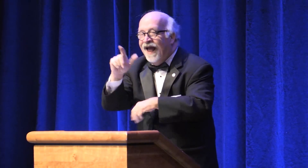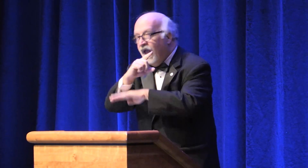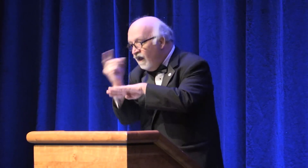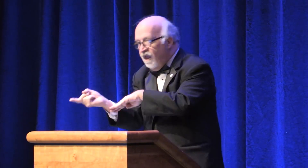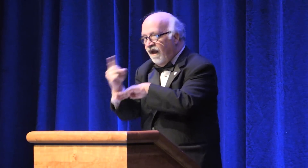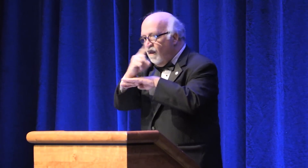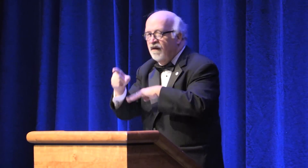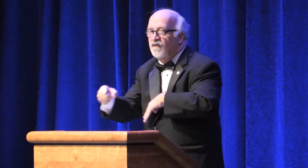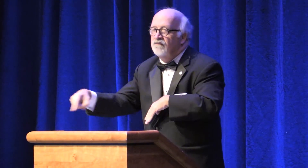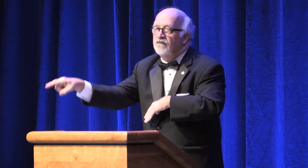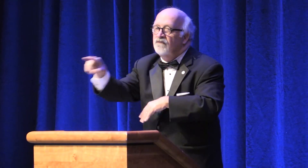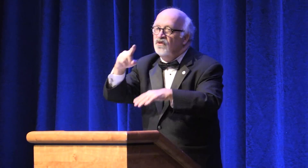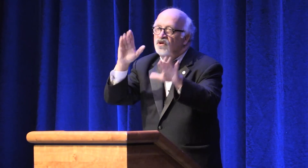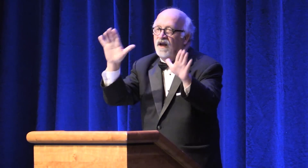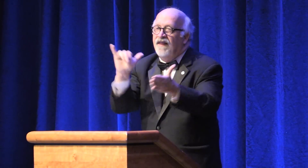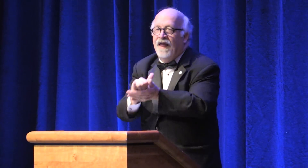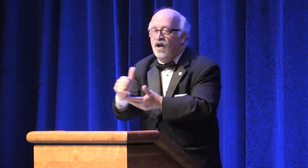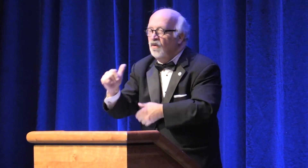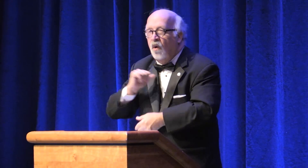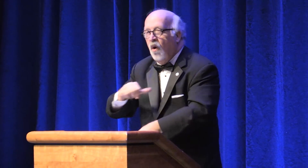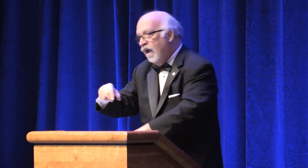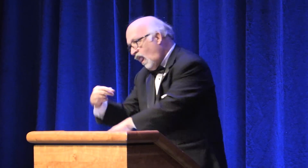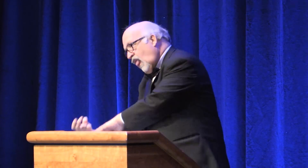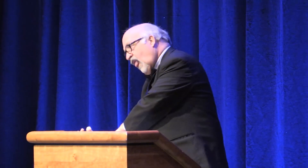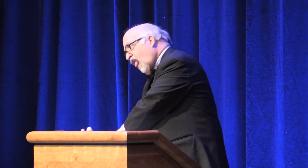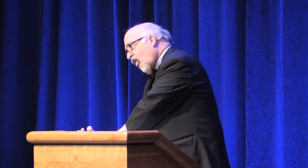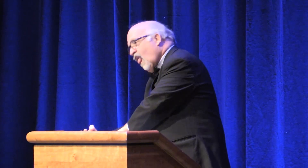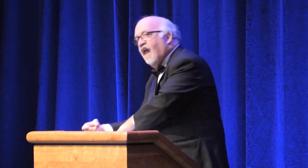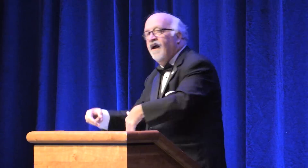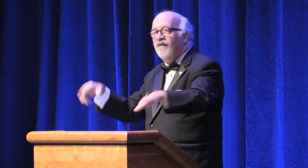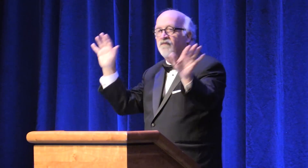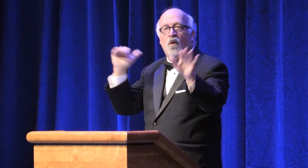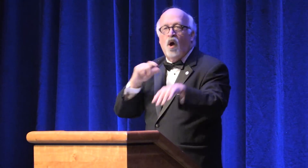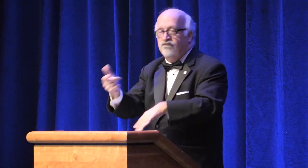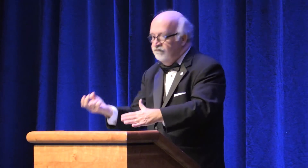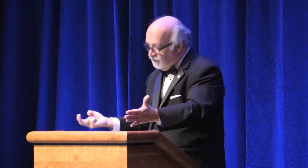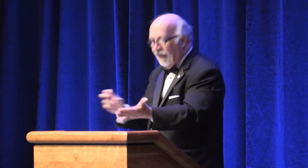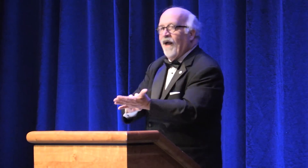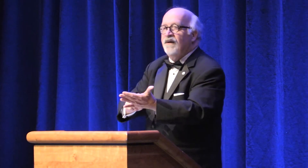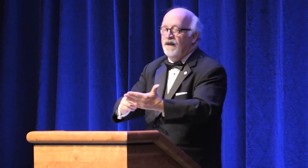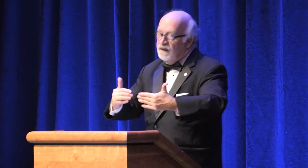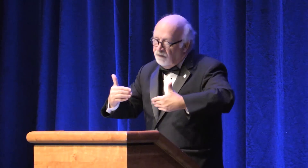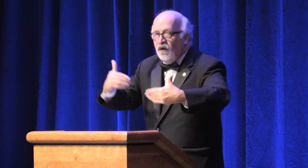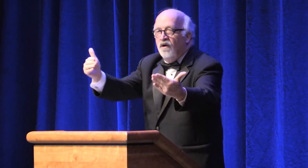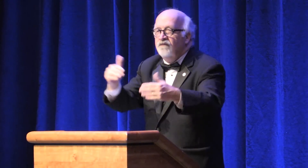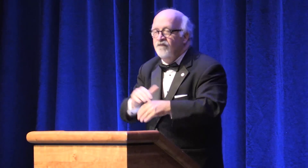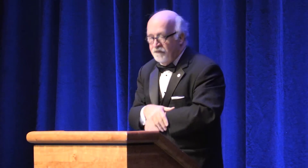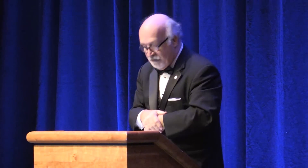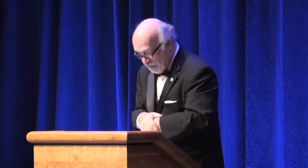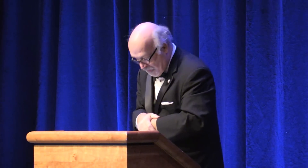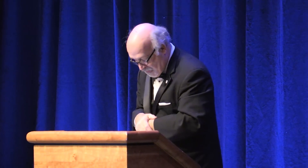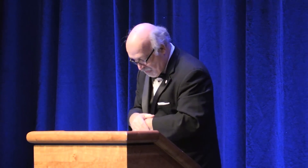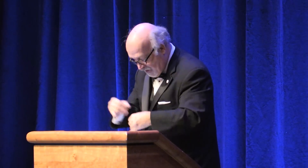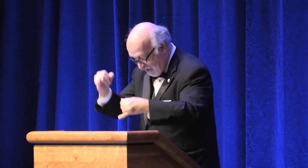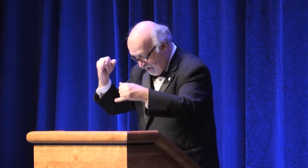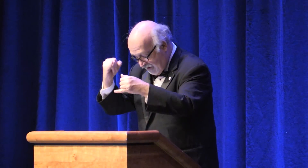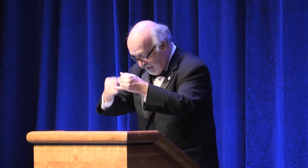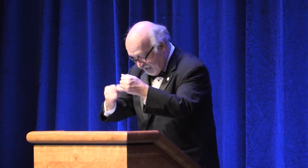you for being able to fight back. With that resilience, we never gave up and we always marched